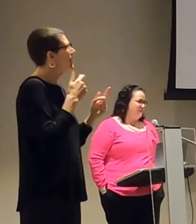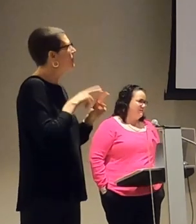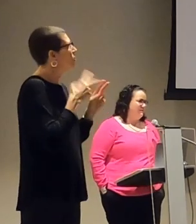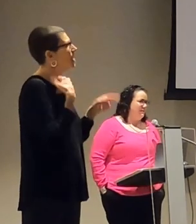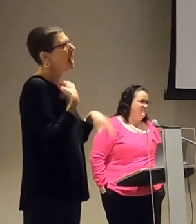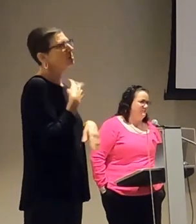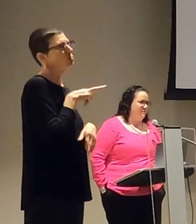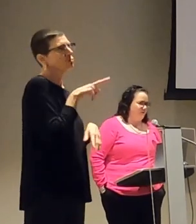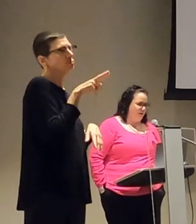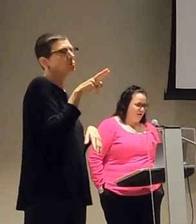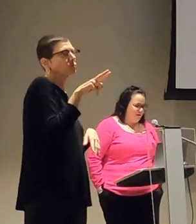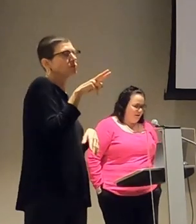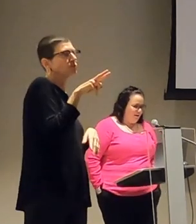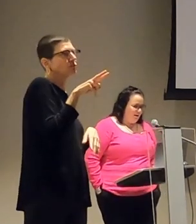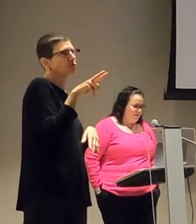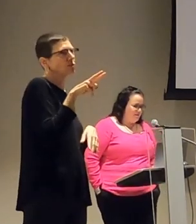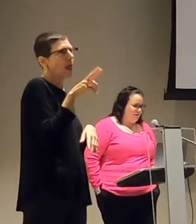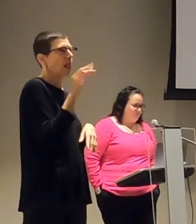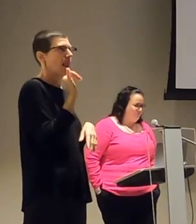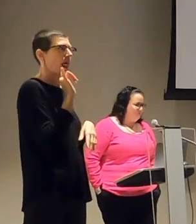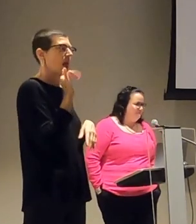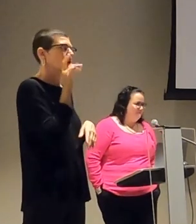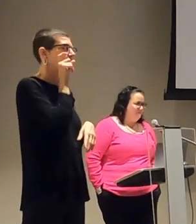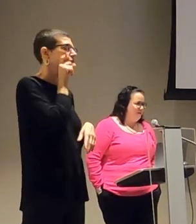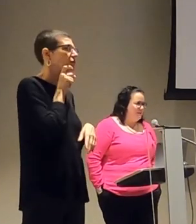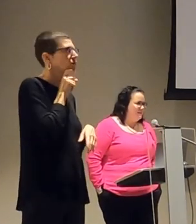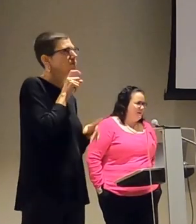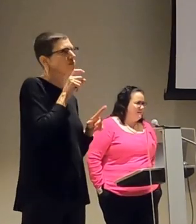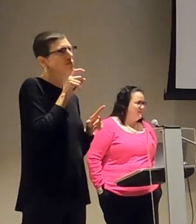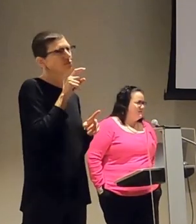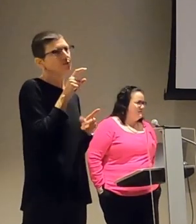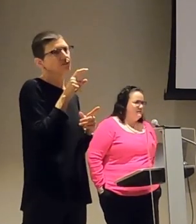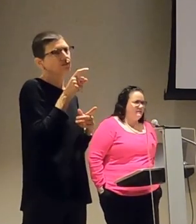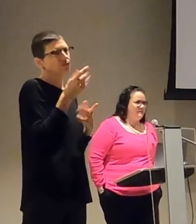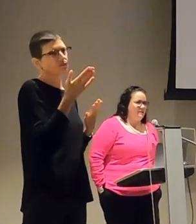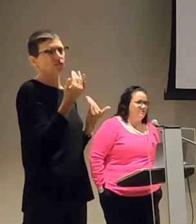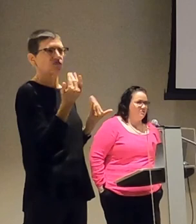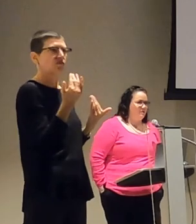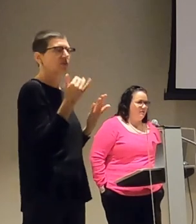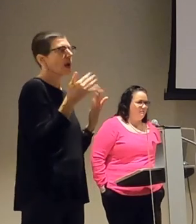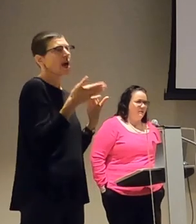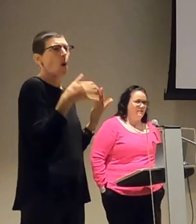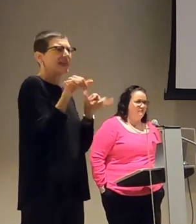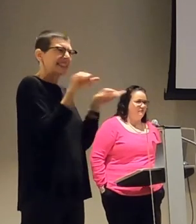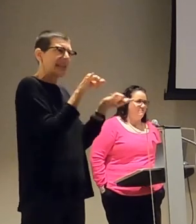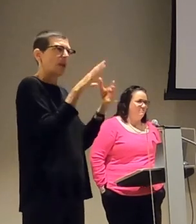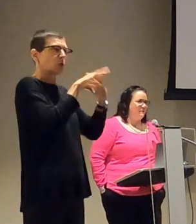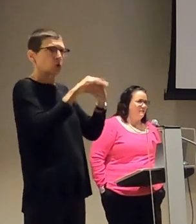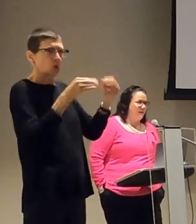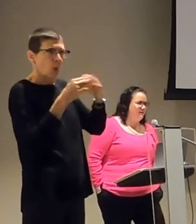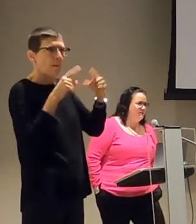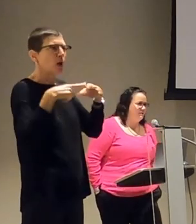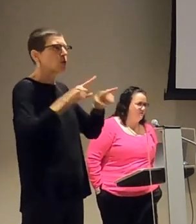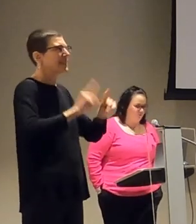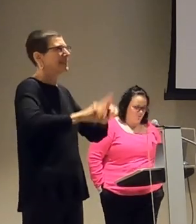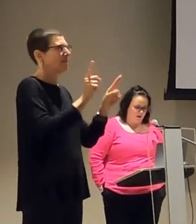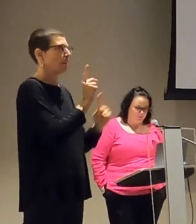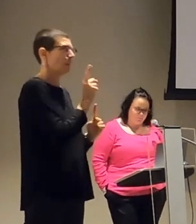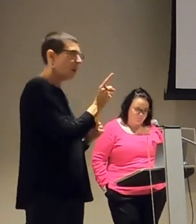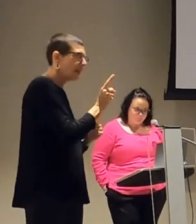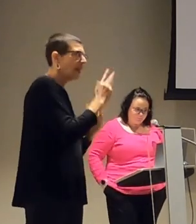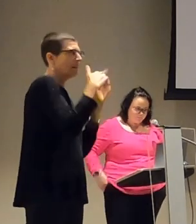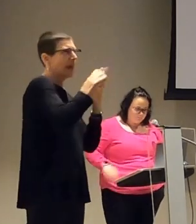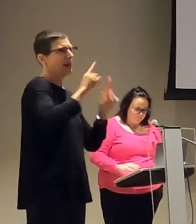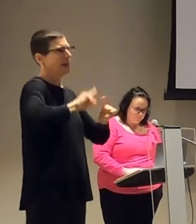out seductively at the viewer, and it's the same story, but at a different moment and painted in a different